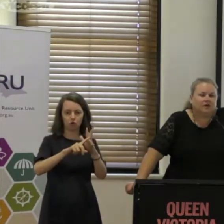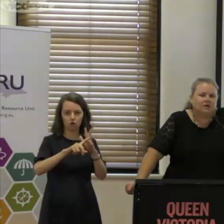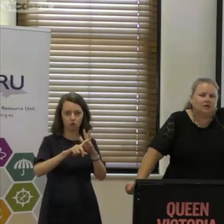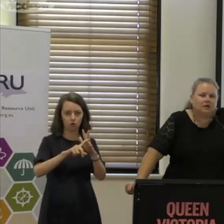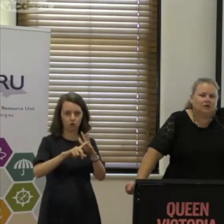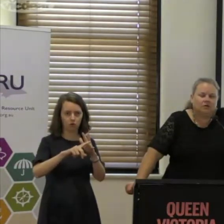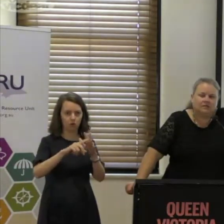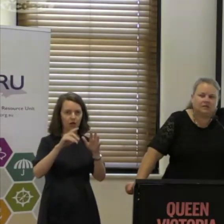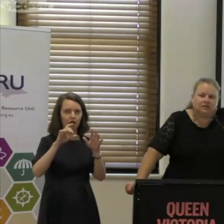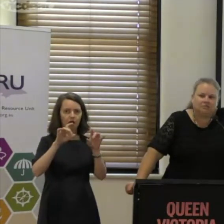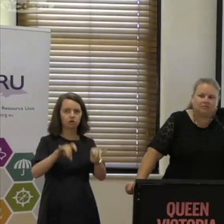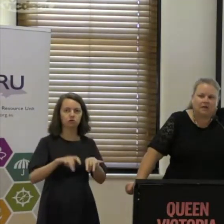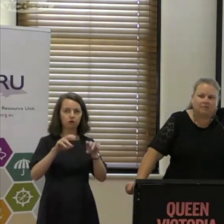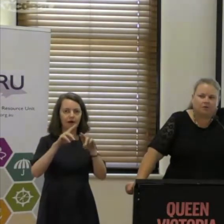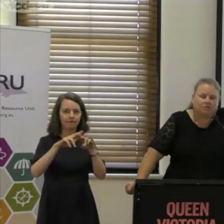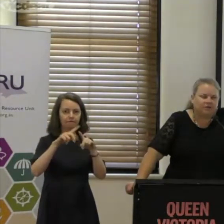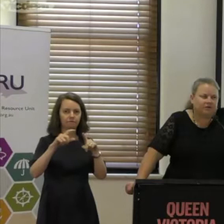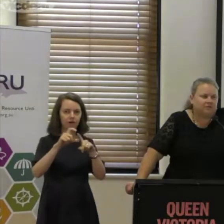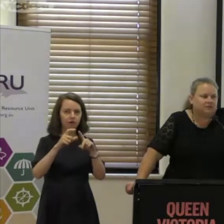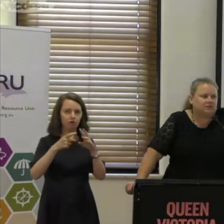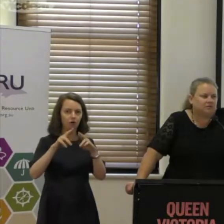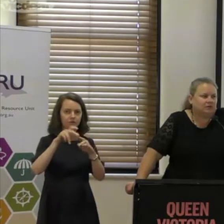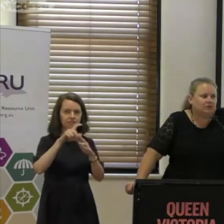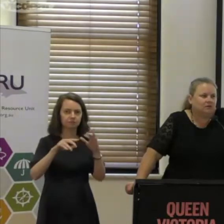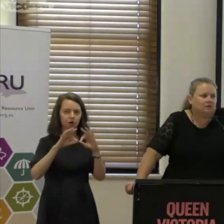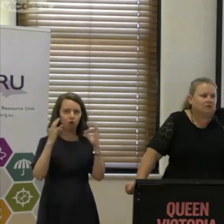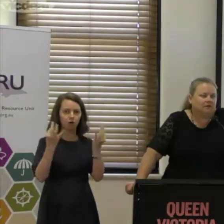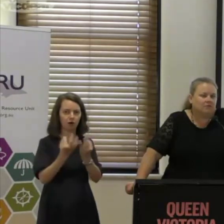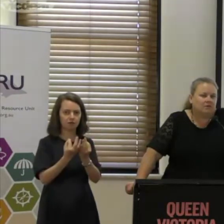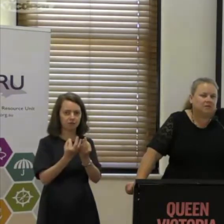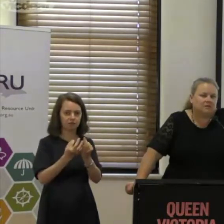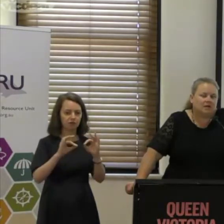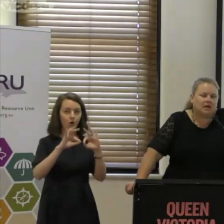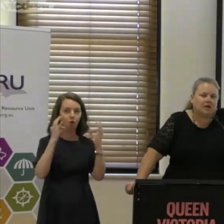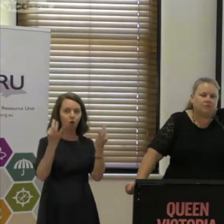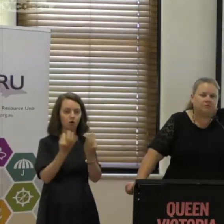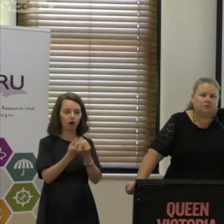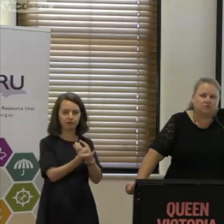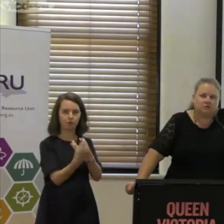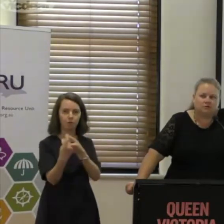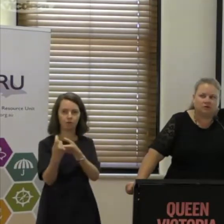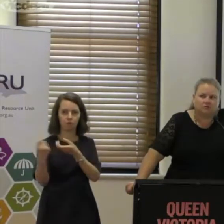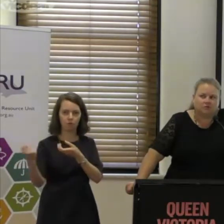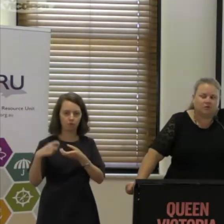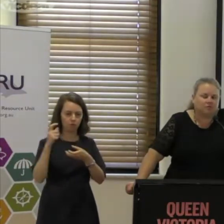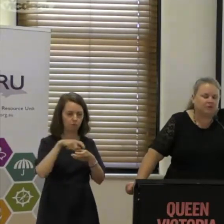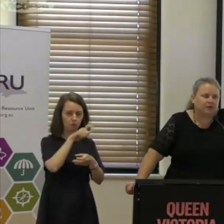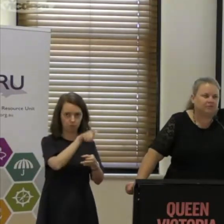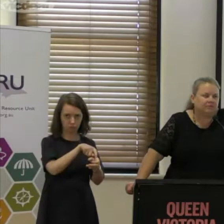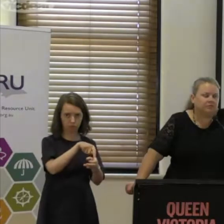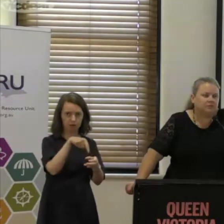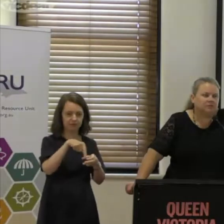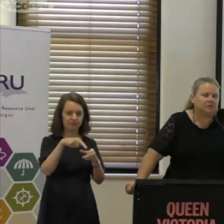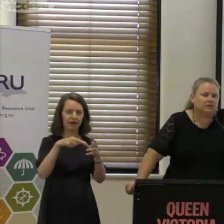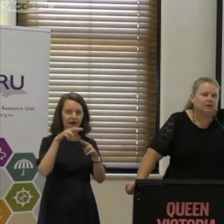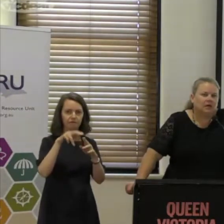So we're an organisation made up primarily of people with disability and family members, and our board is also primarily made up of